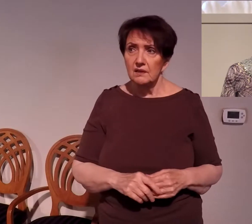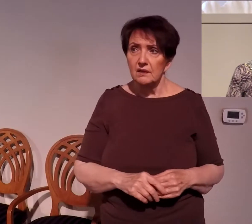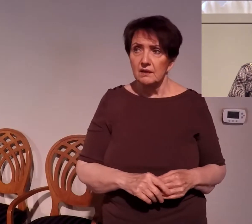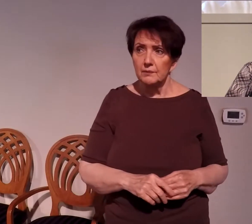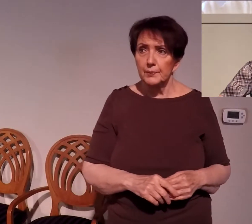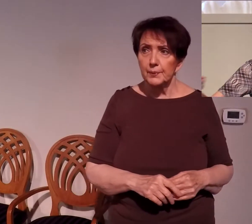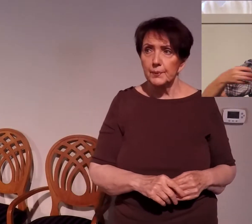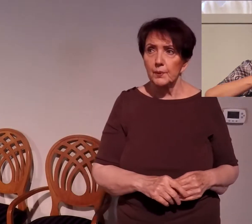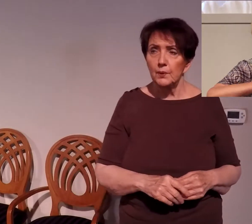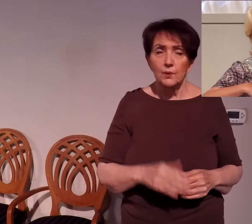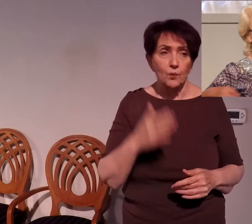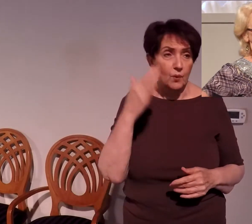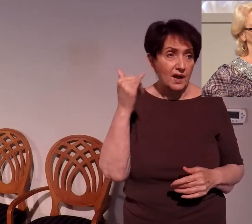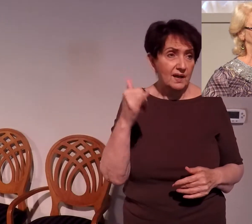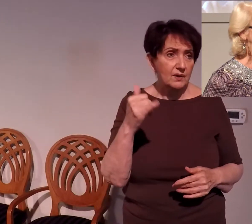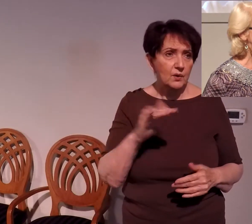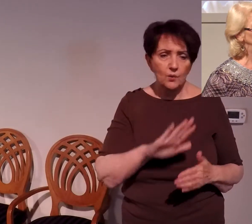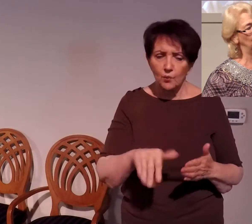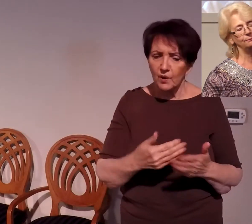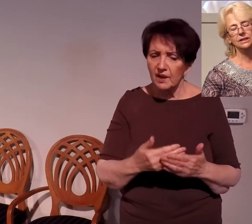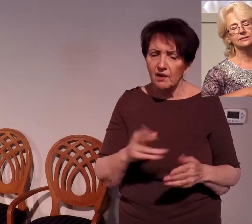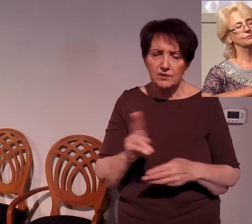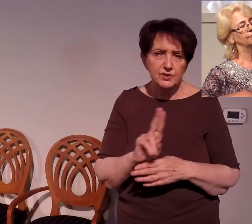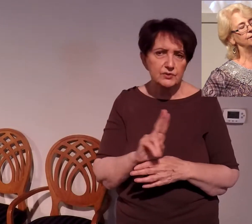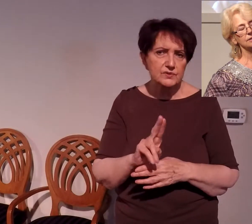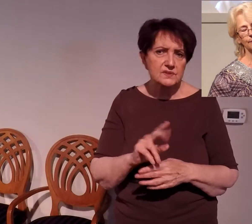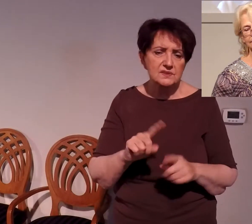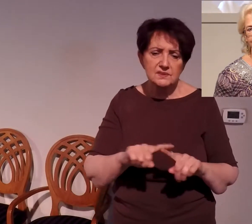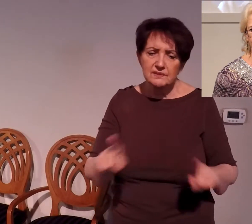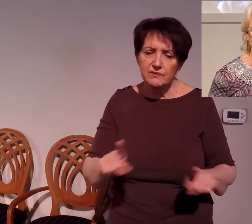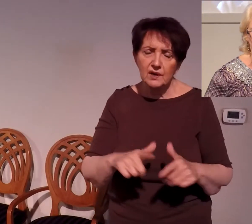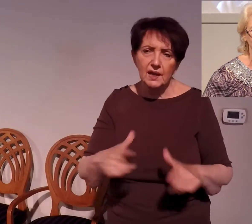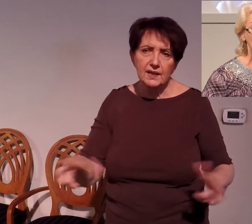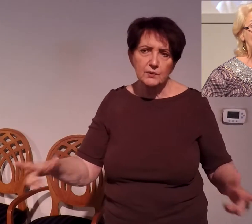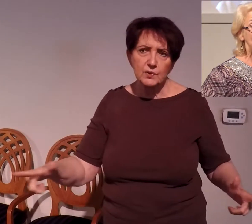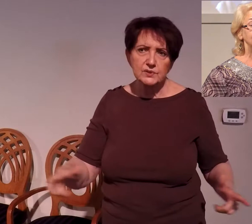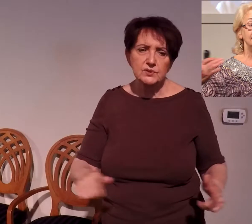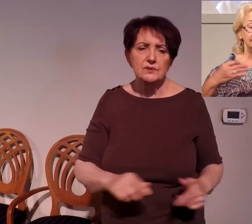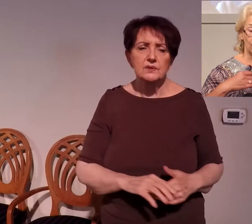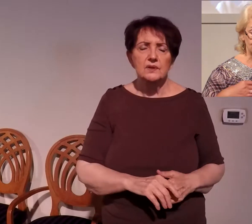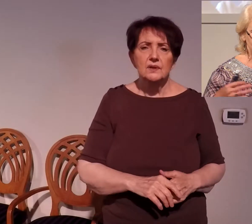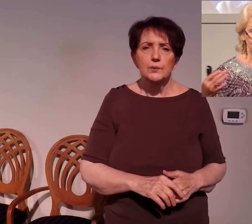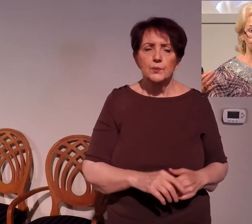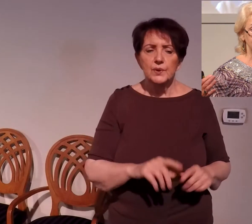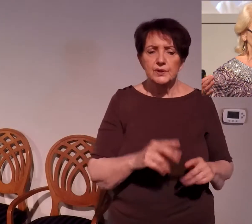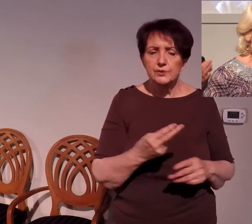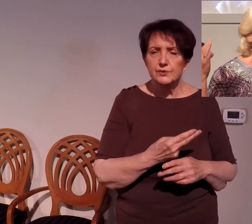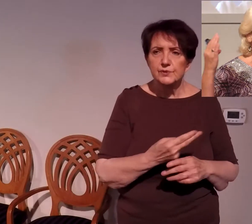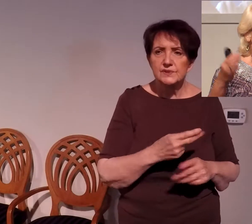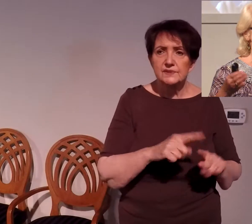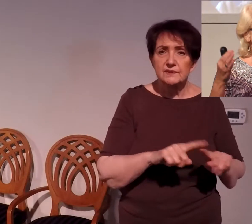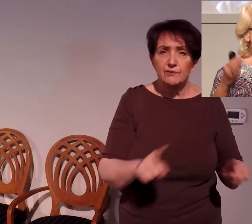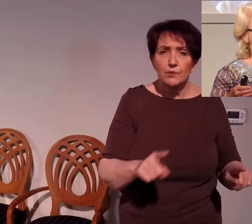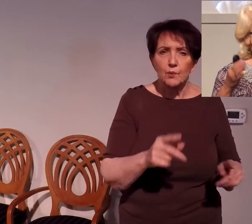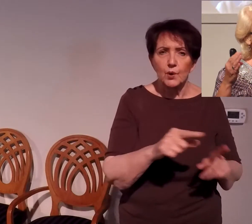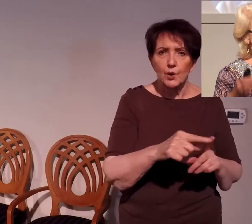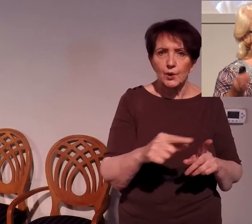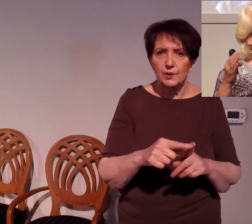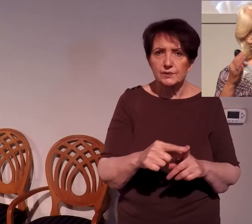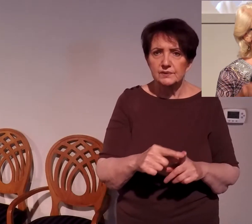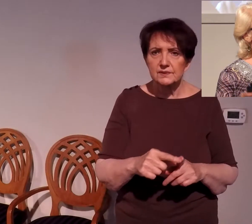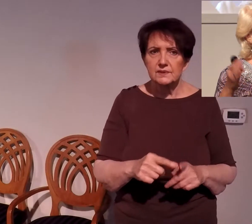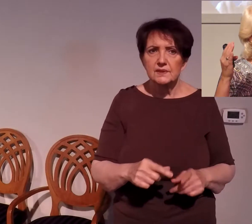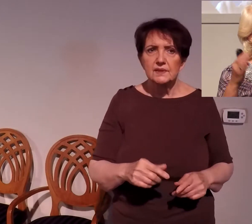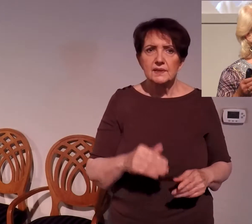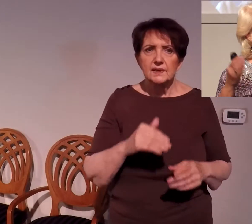of God. Why? Because we all use a different language. We all mean different things by different words. And in our spiritual mind treatments, you have to